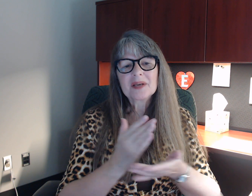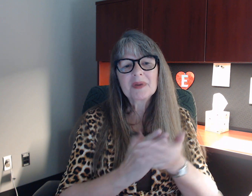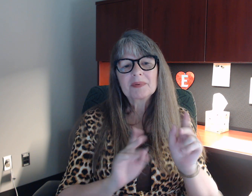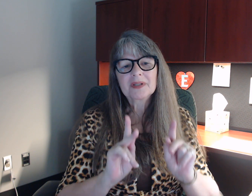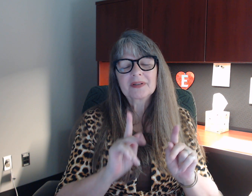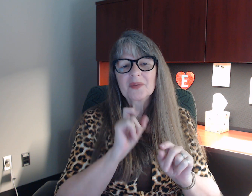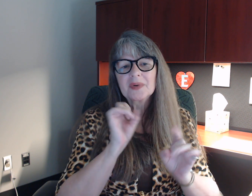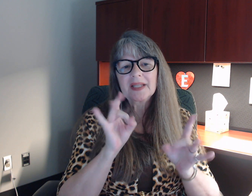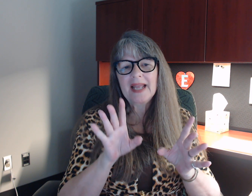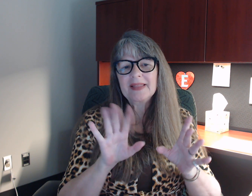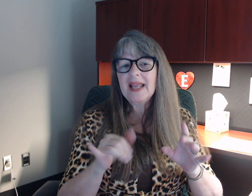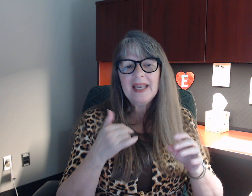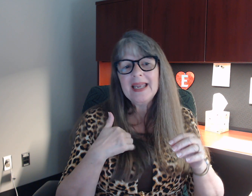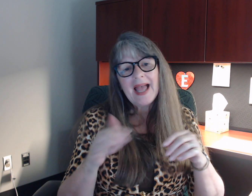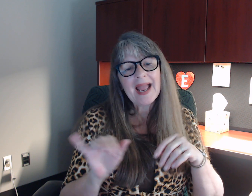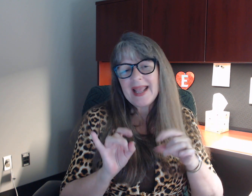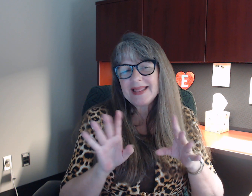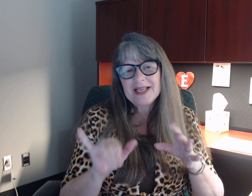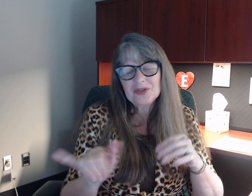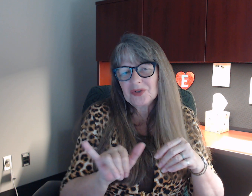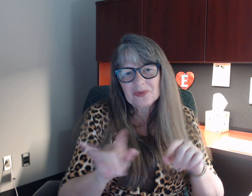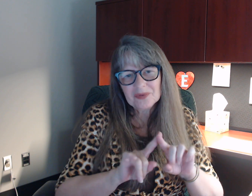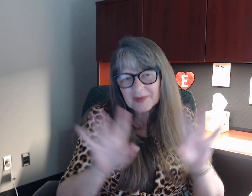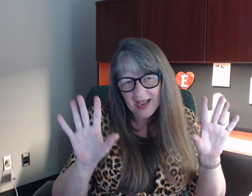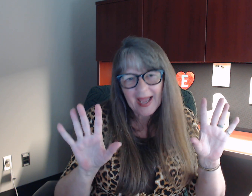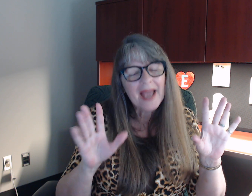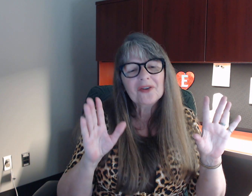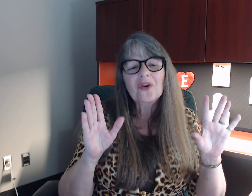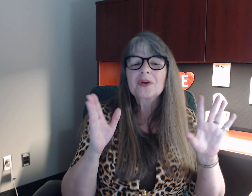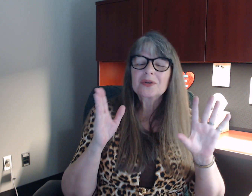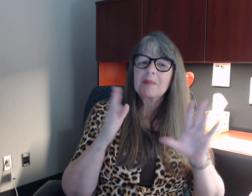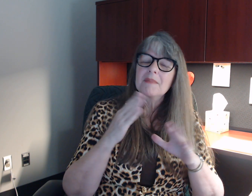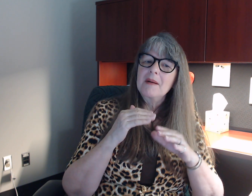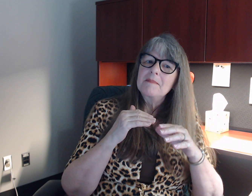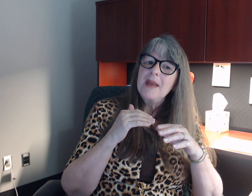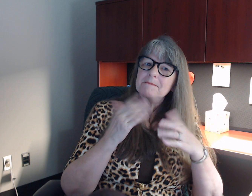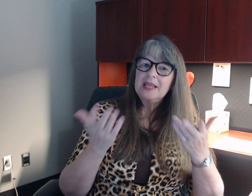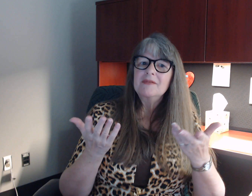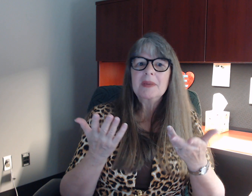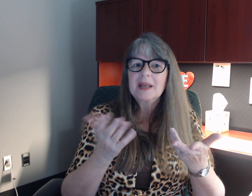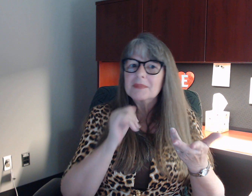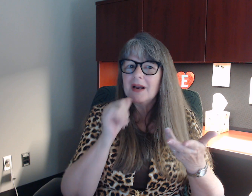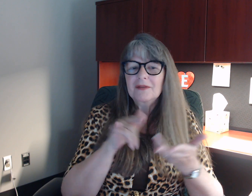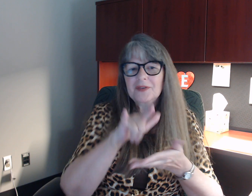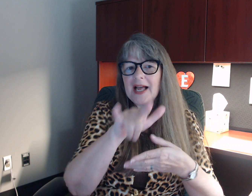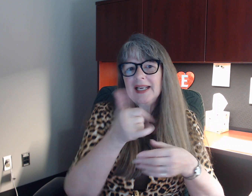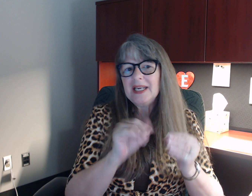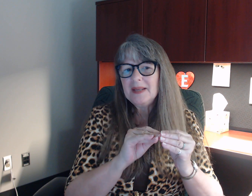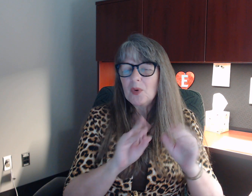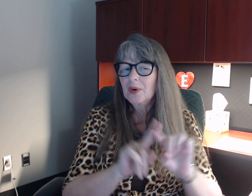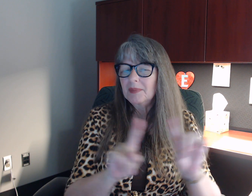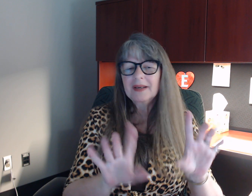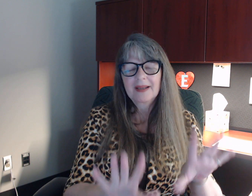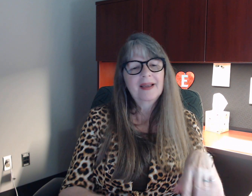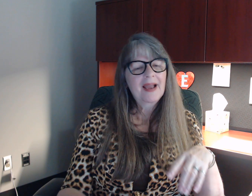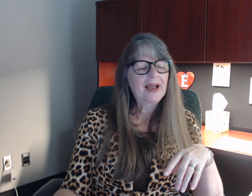people they really hate that, and I hate that too. I don't know if it's a pet peeve. I mean, I'm not flying anymore, but